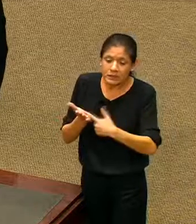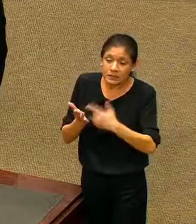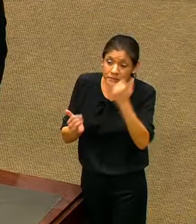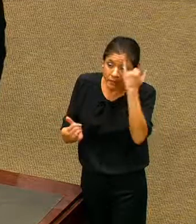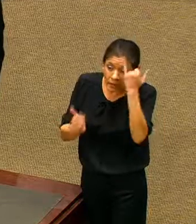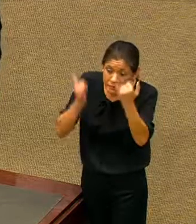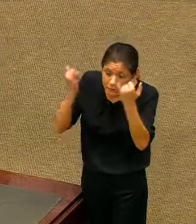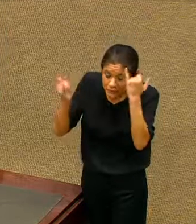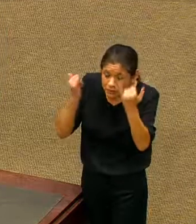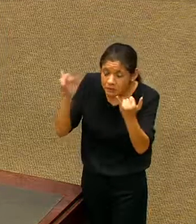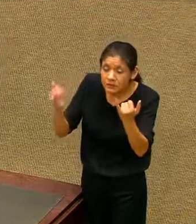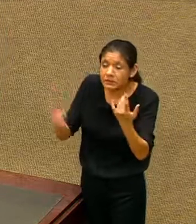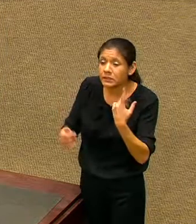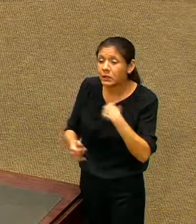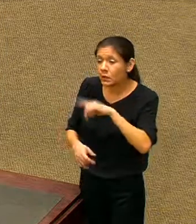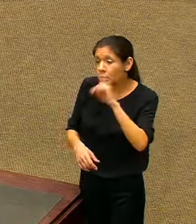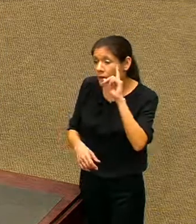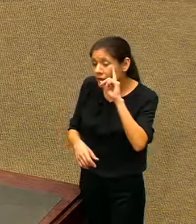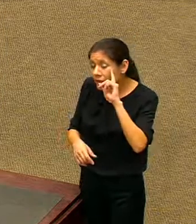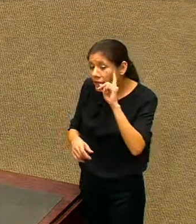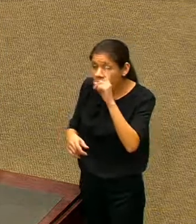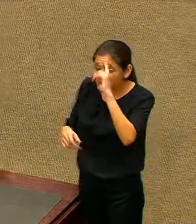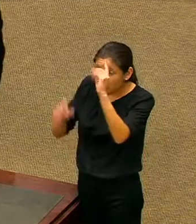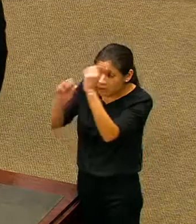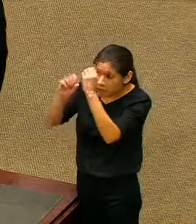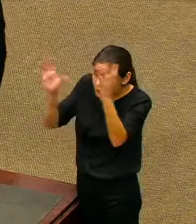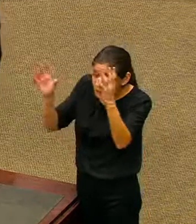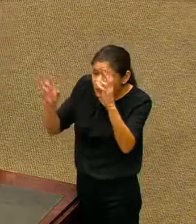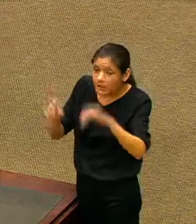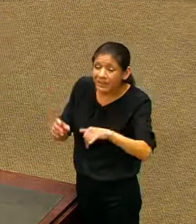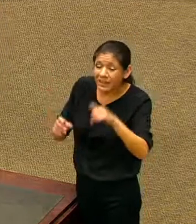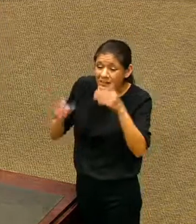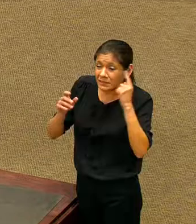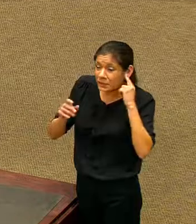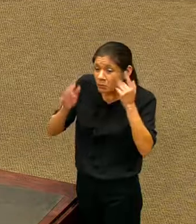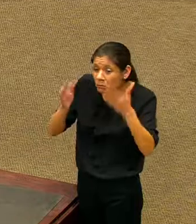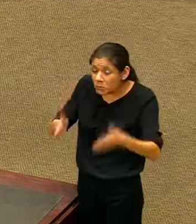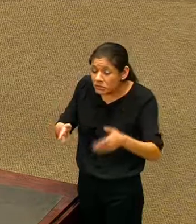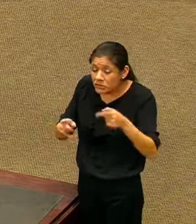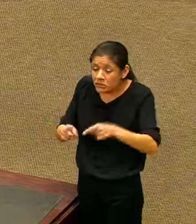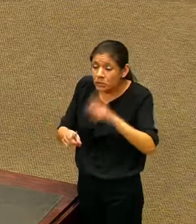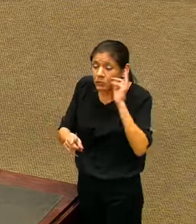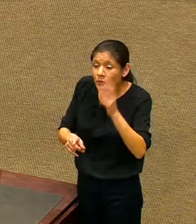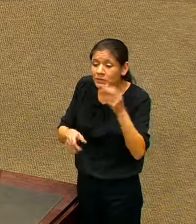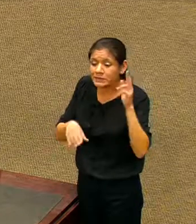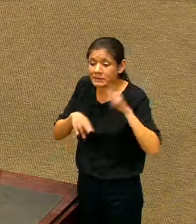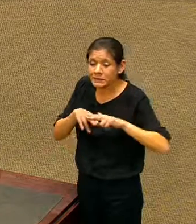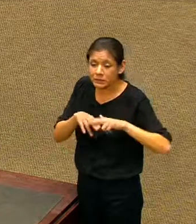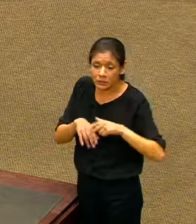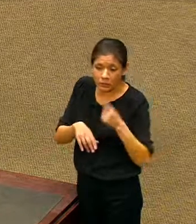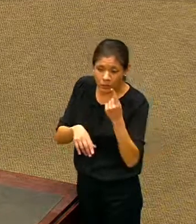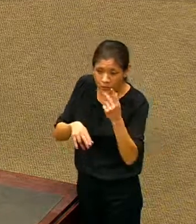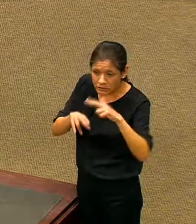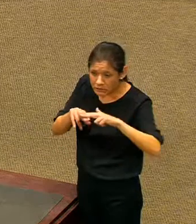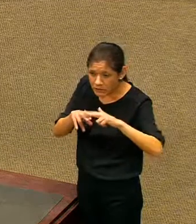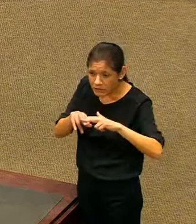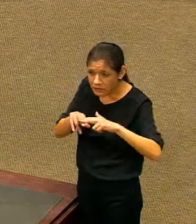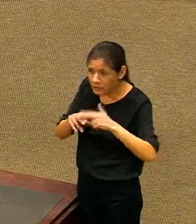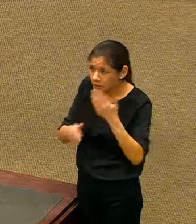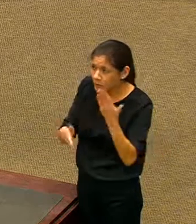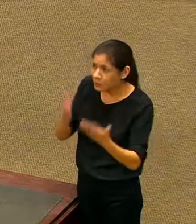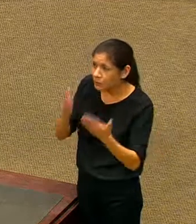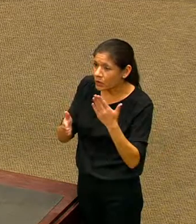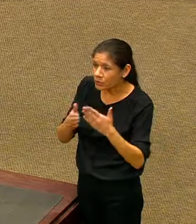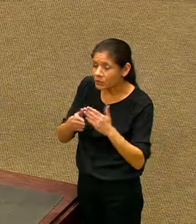ideas. And we think what we're envisioning is that sound person will be sitting in one seat, probably